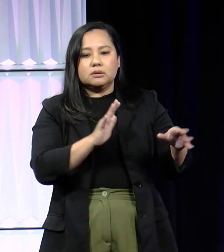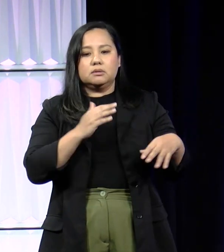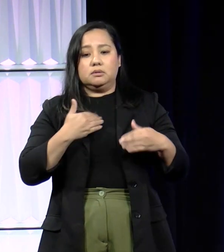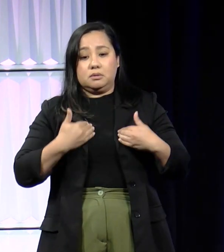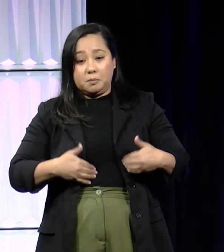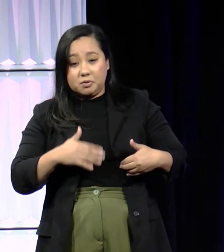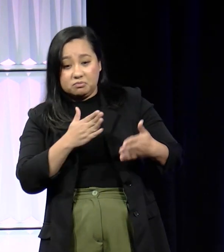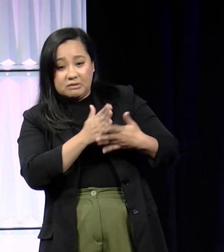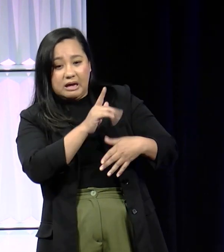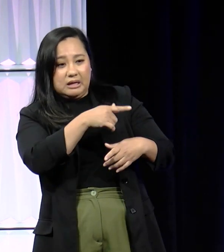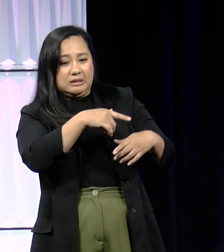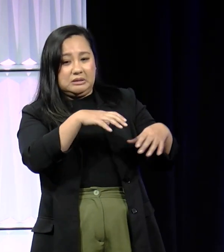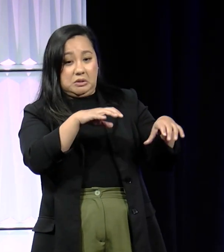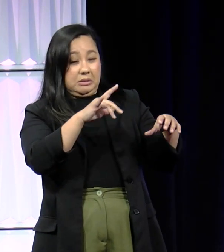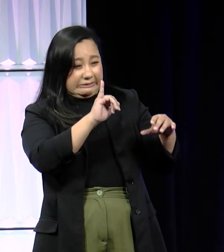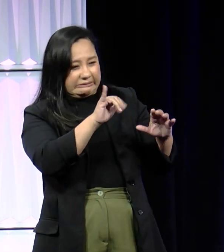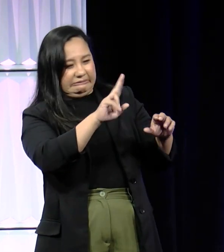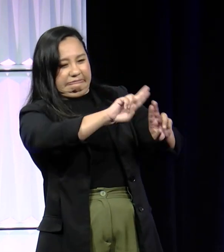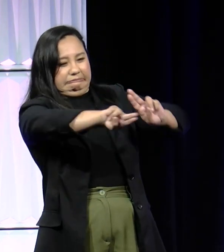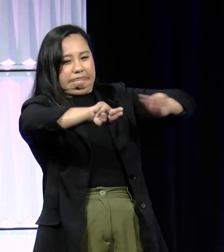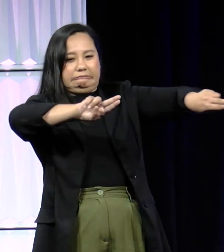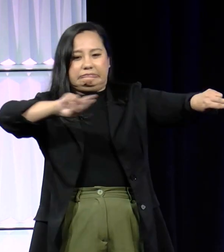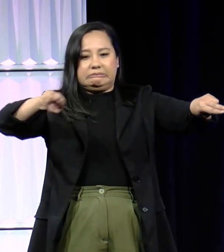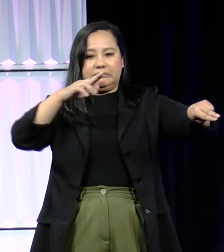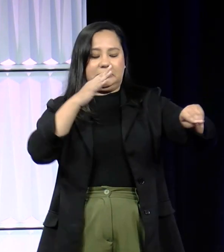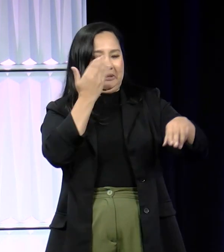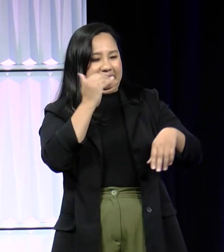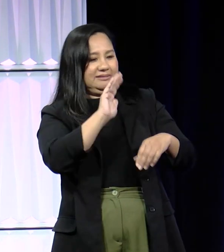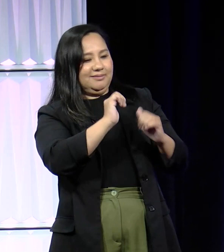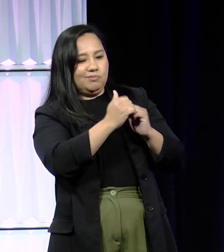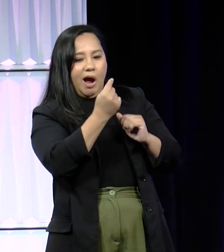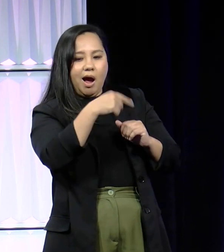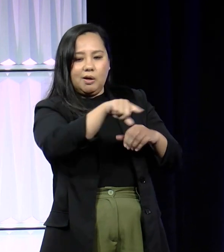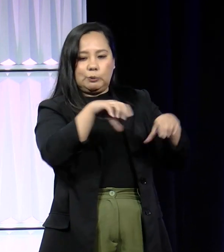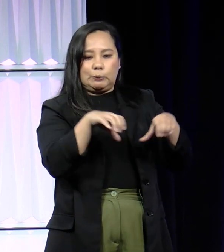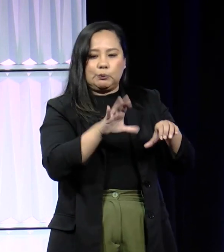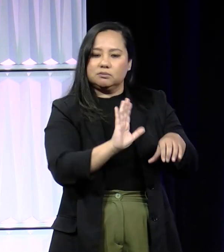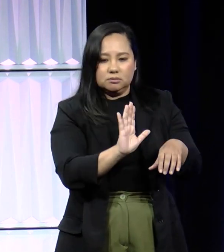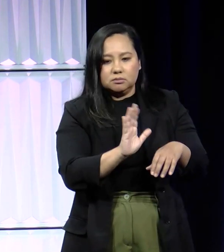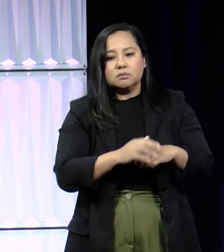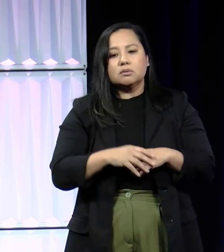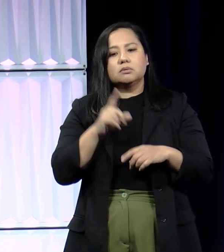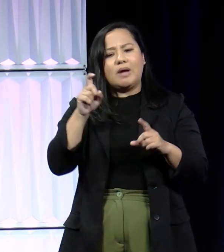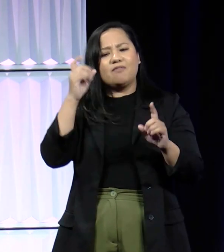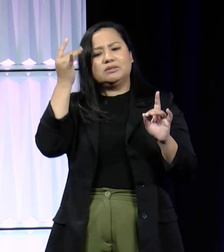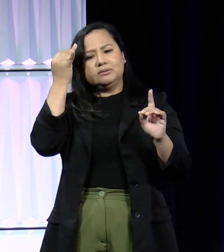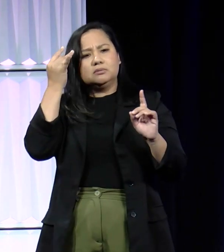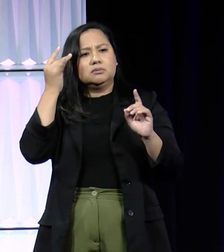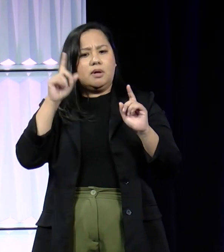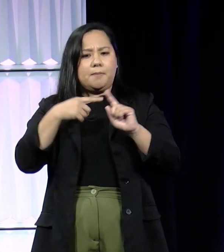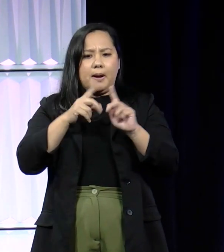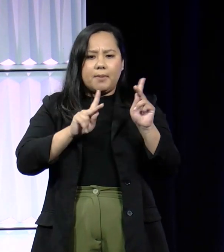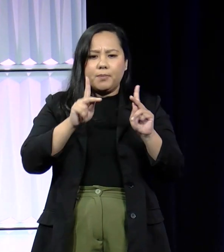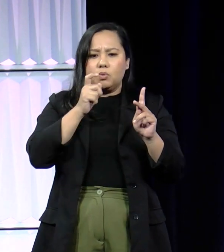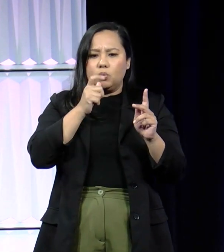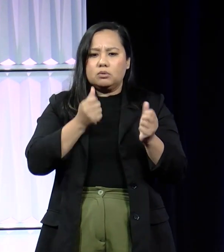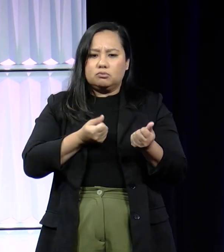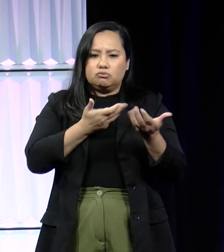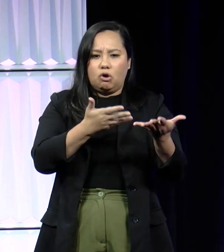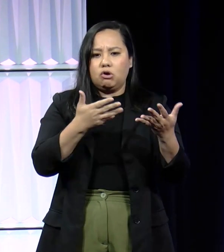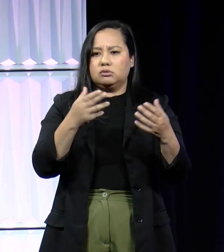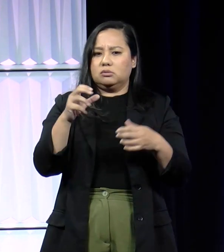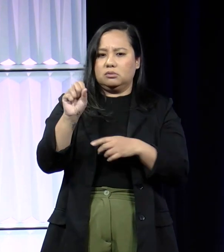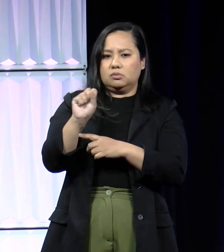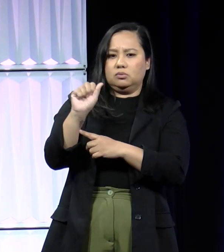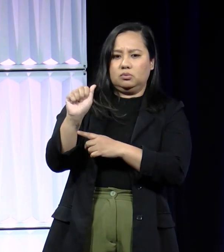We have a track dedicated to working with individuals who cause sexual harm because we recognize that this is a tool